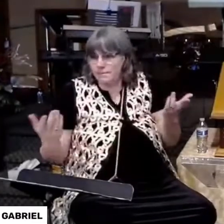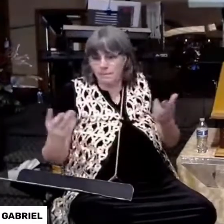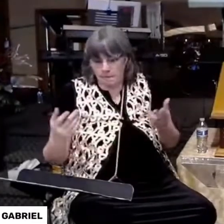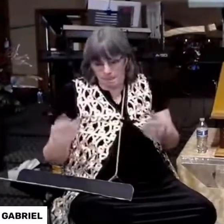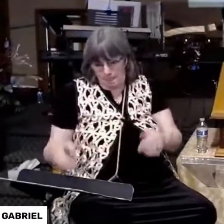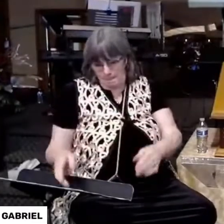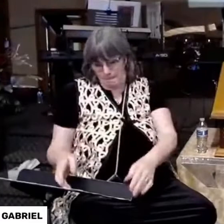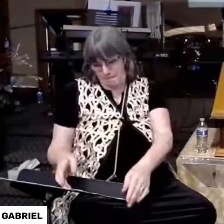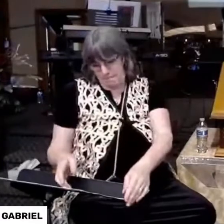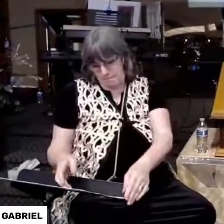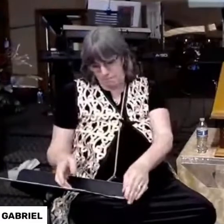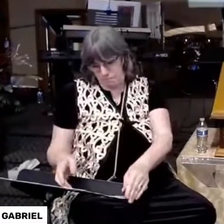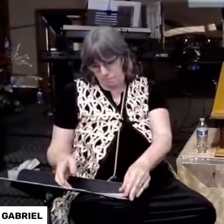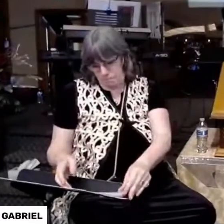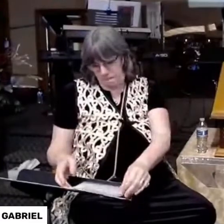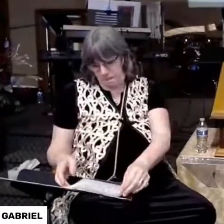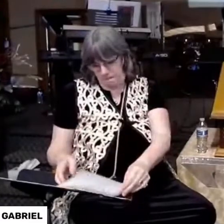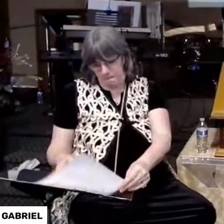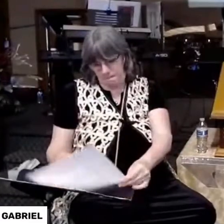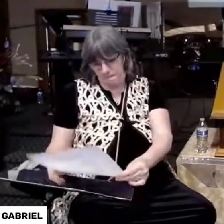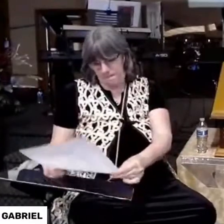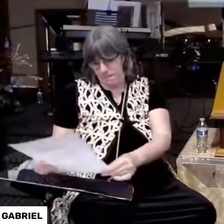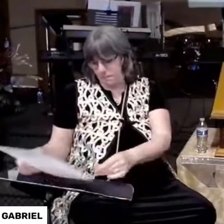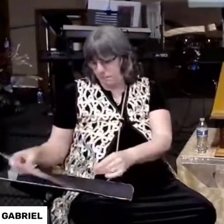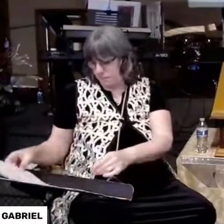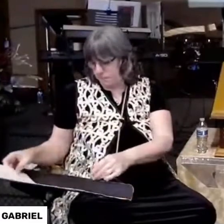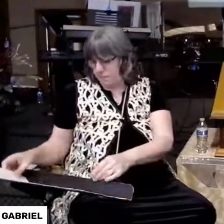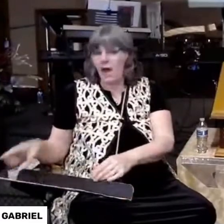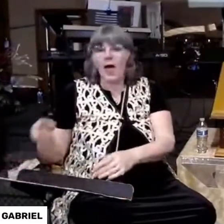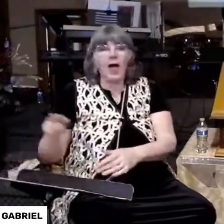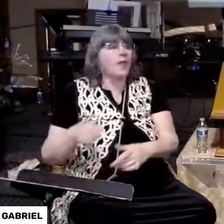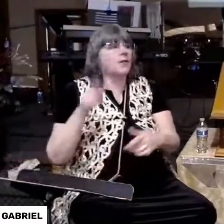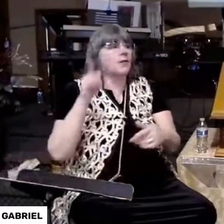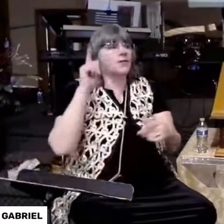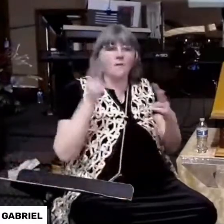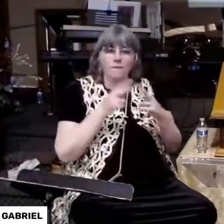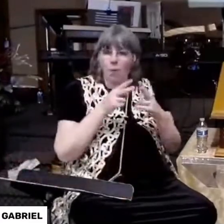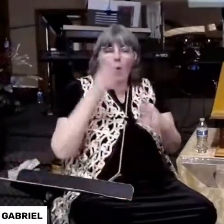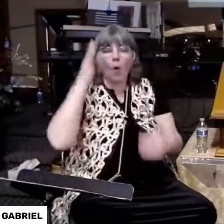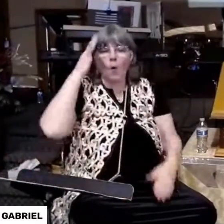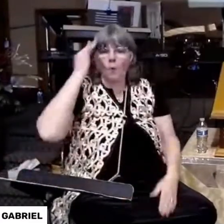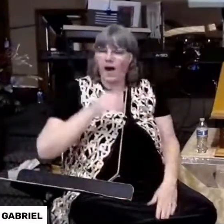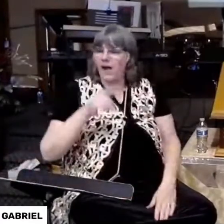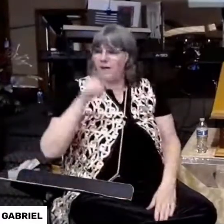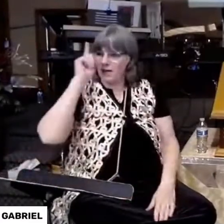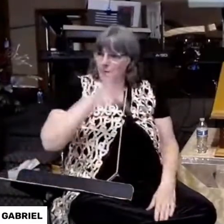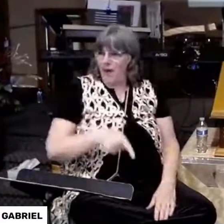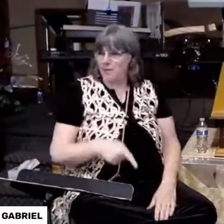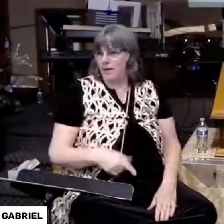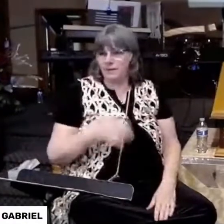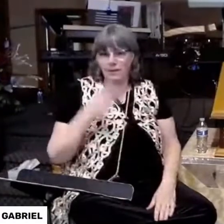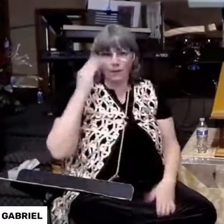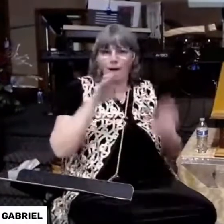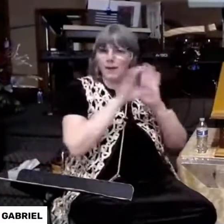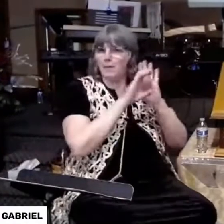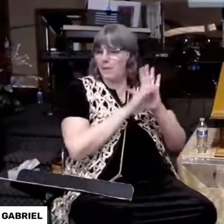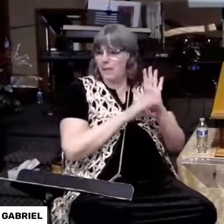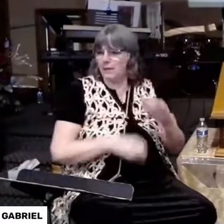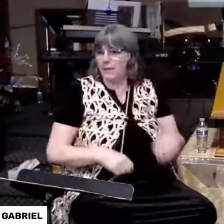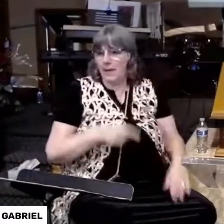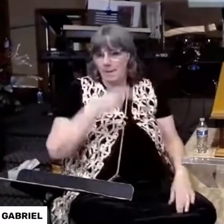And those things are commandments. And why did Hashem make them commandment? Because he